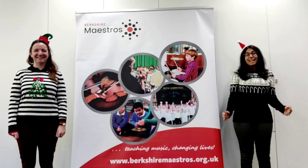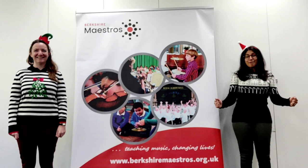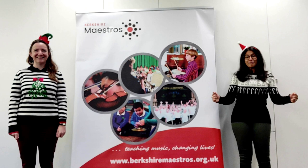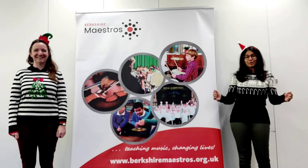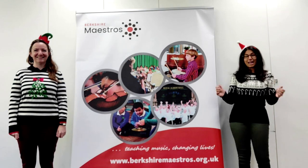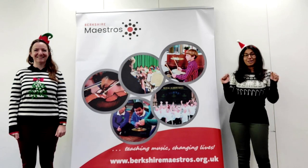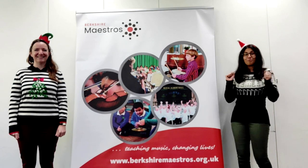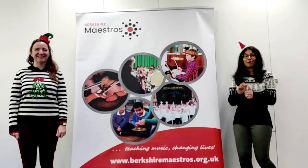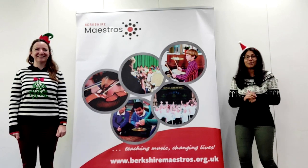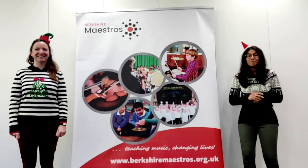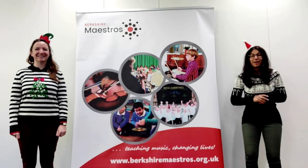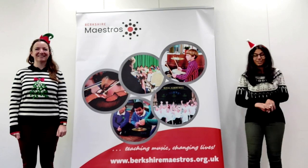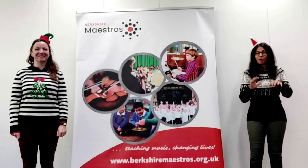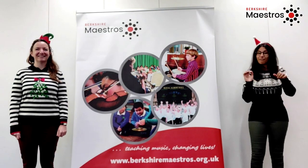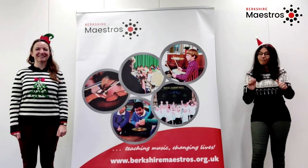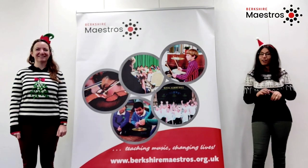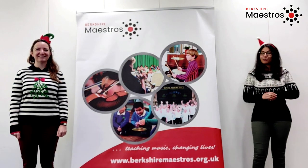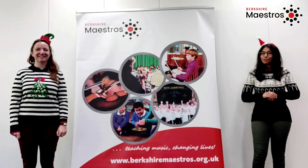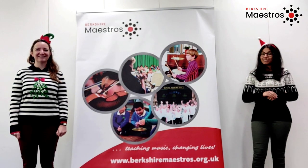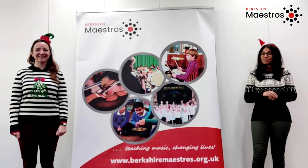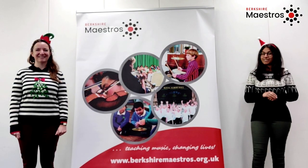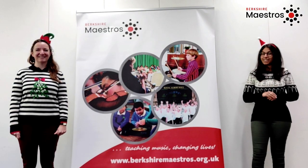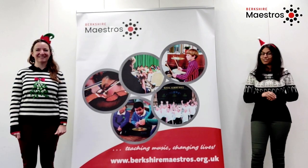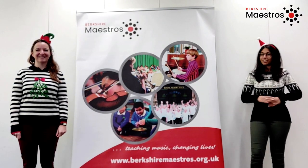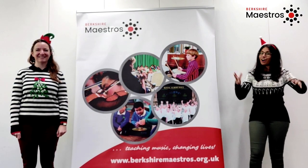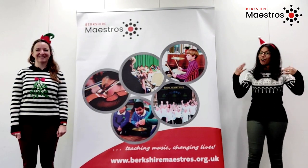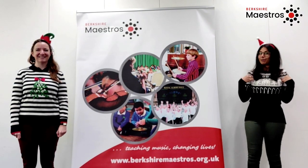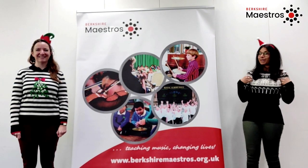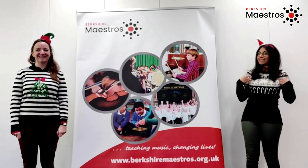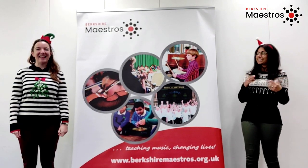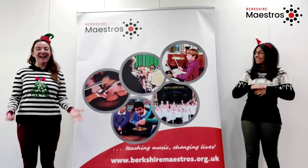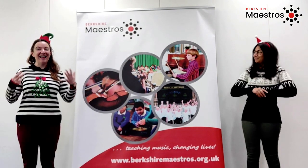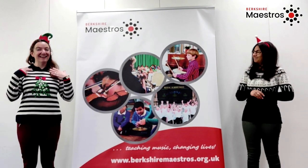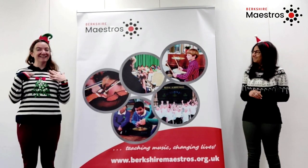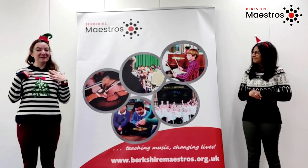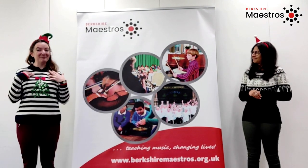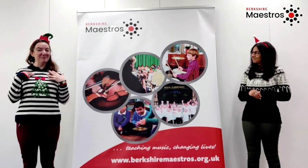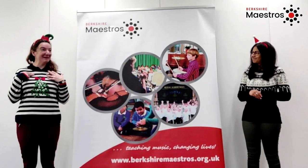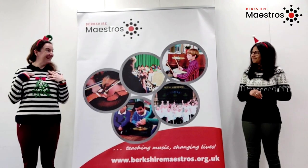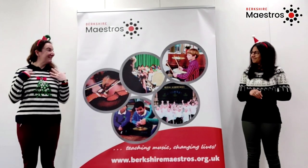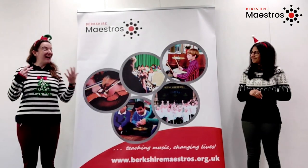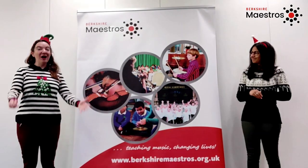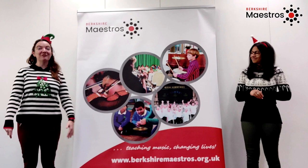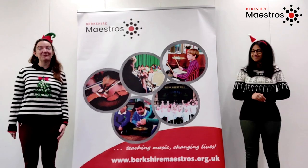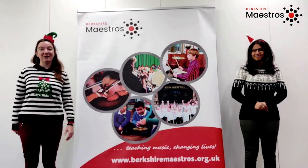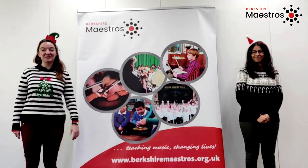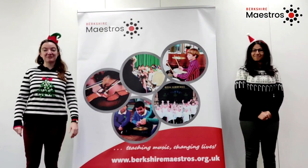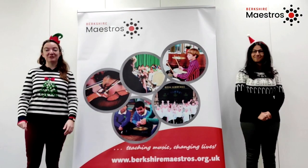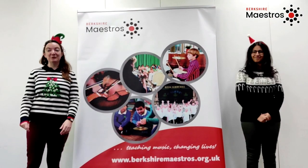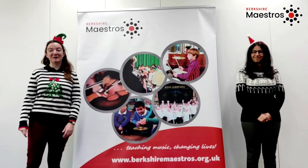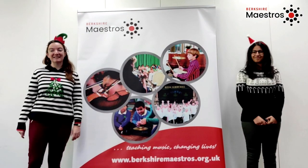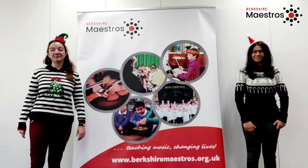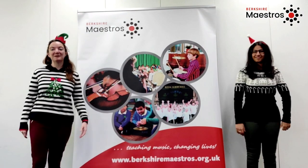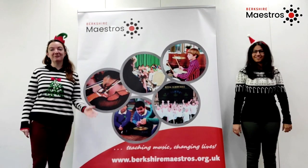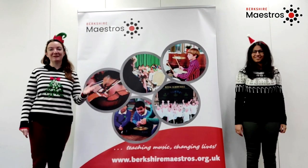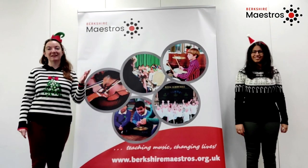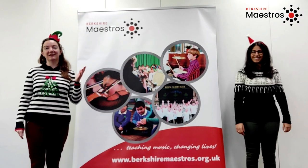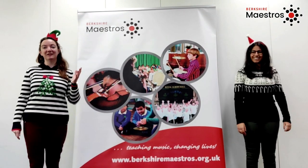Hello everybody and welcome back to our final Christmas session. I'm Katie. And I'm Bimbi. Over the past few weeks we've been learning